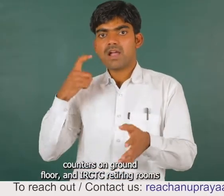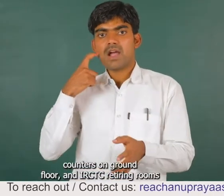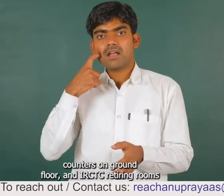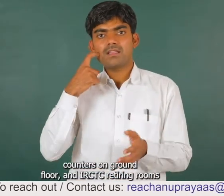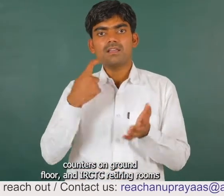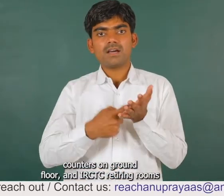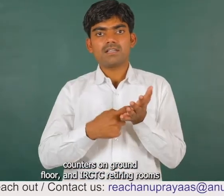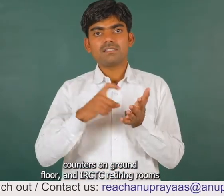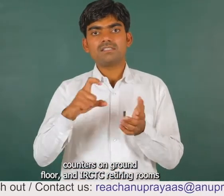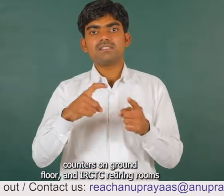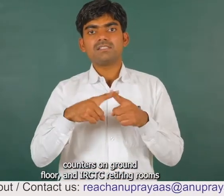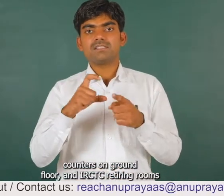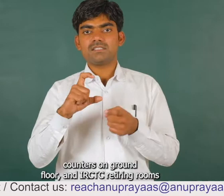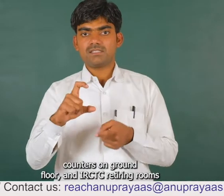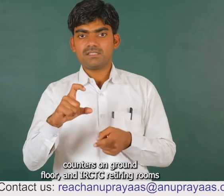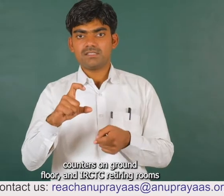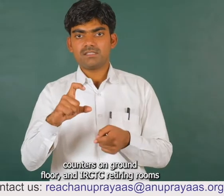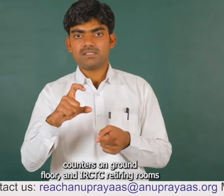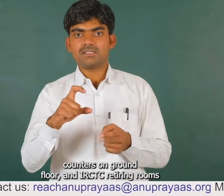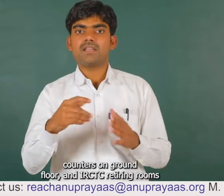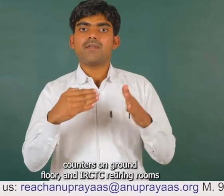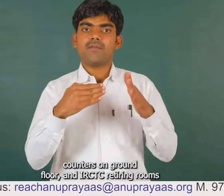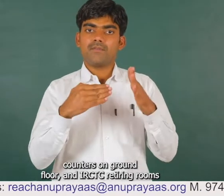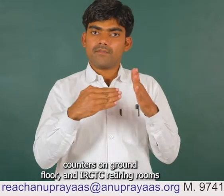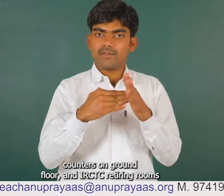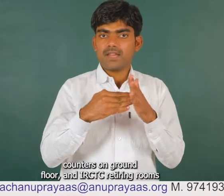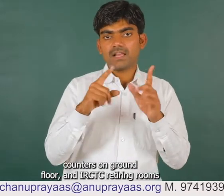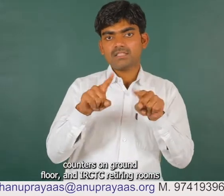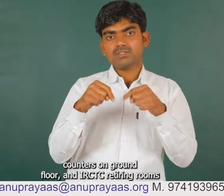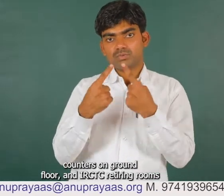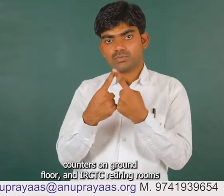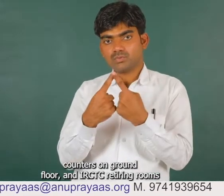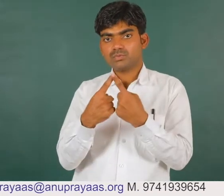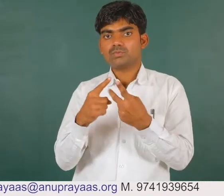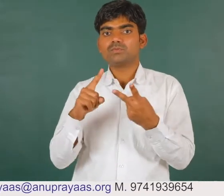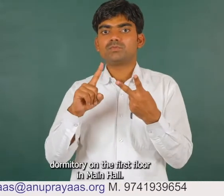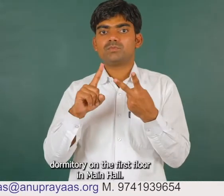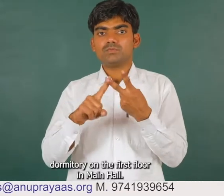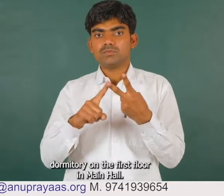IRCTC retiring rooms, dormitory on the first floor in main hall.